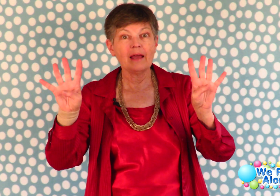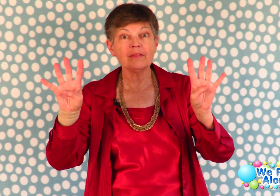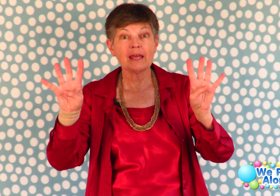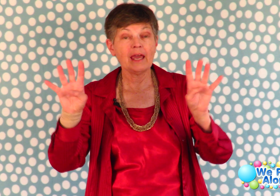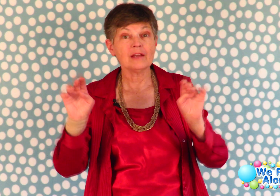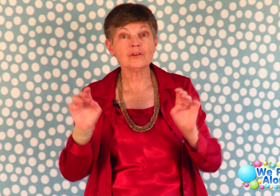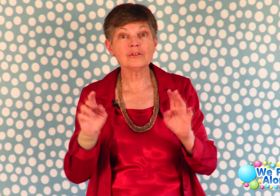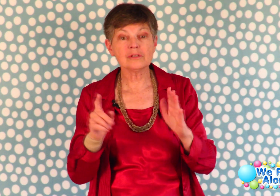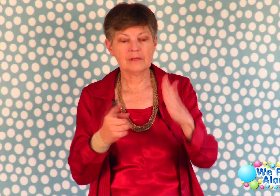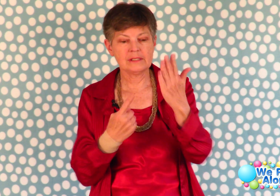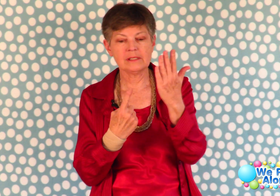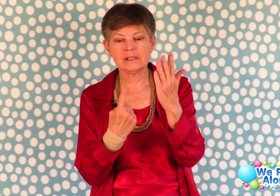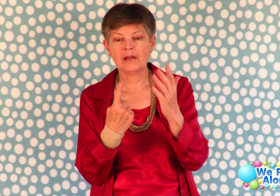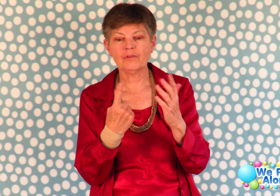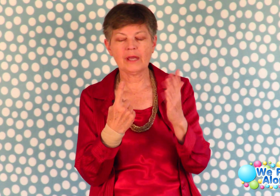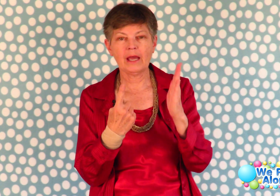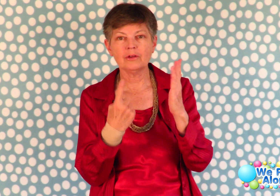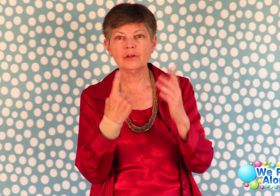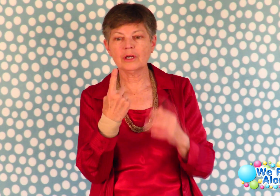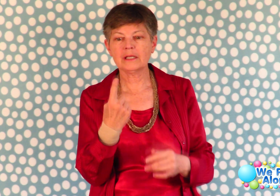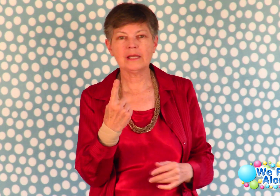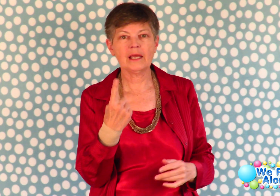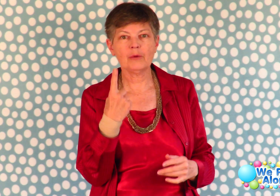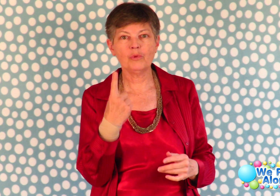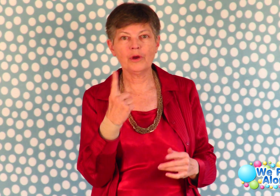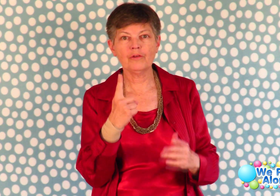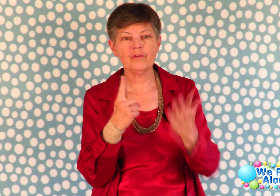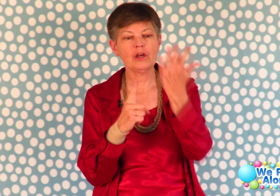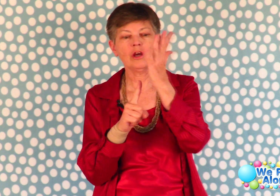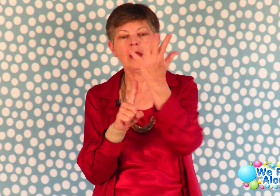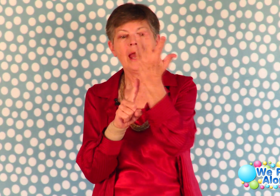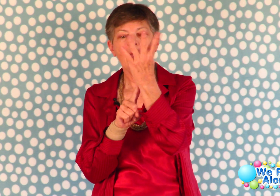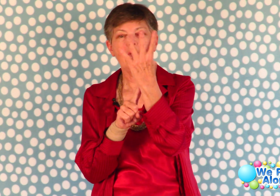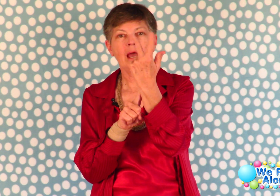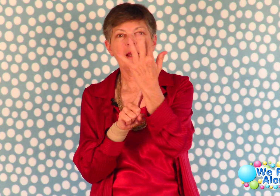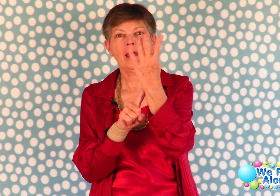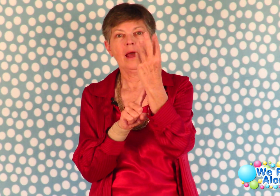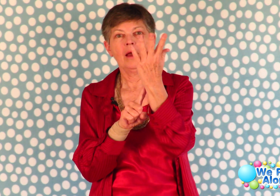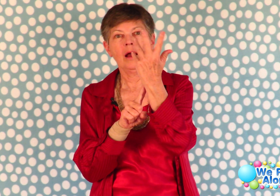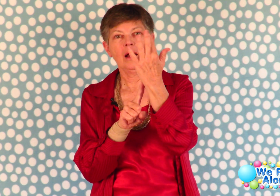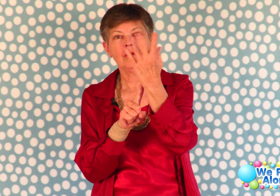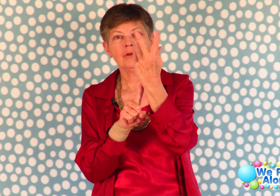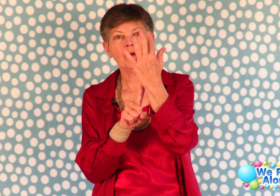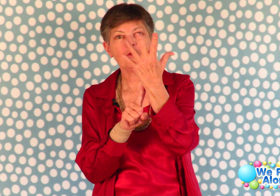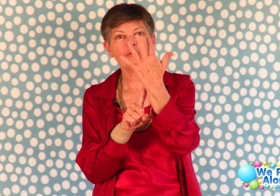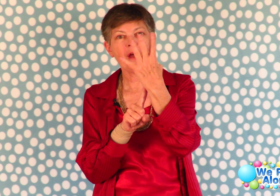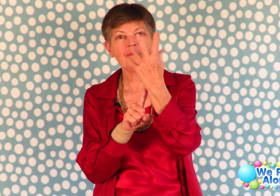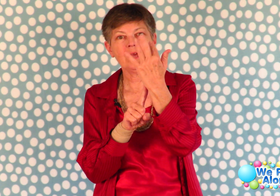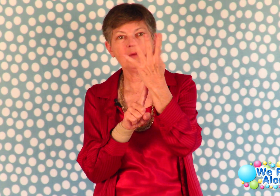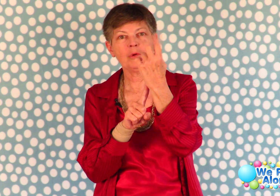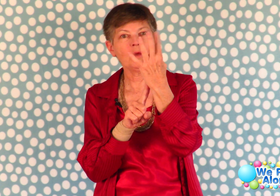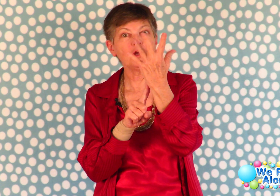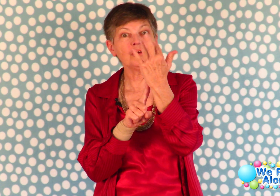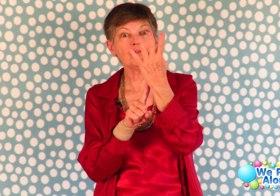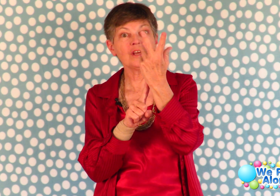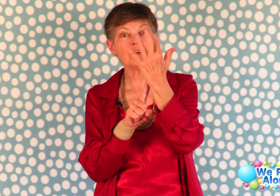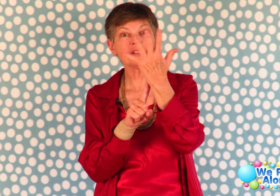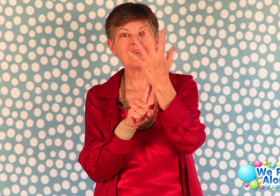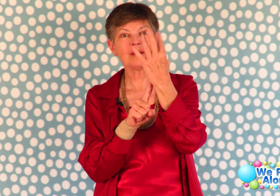the candles. This is a sign for candle. You're going to take a pointer finger and your other 5 hand, but wiggle your fingers like the